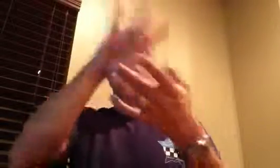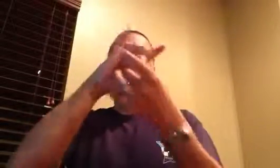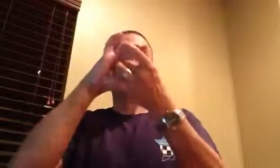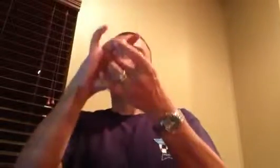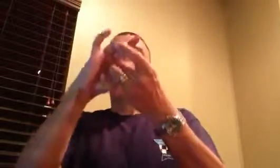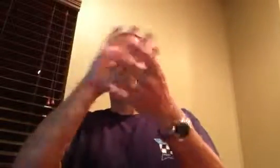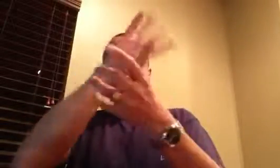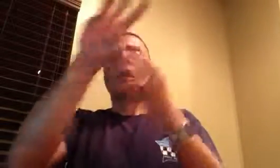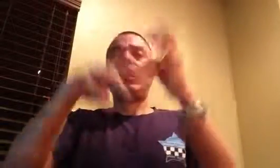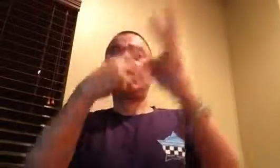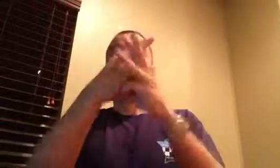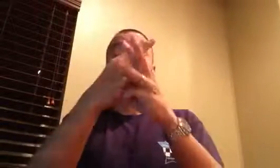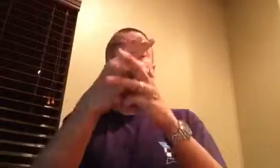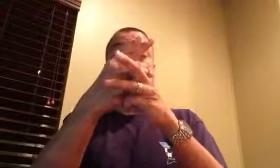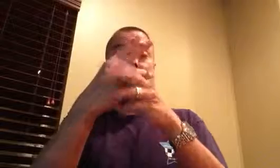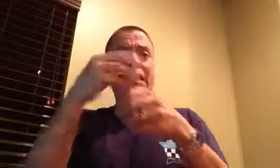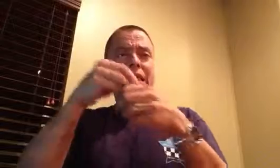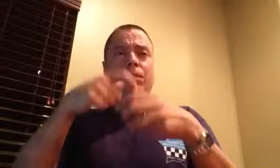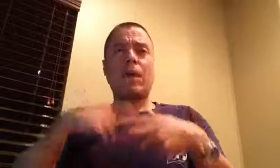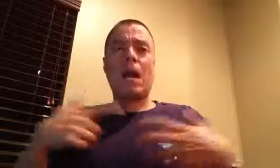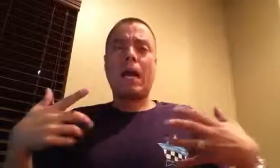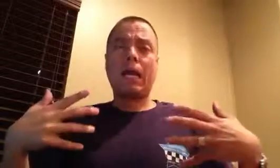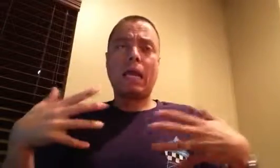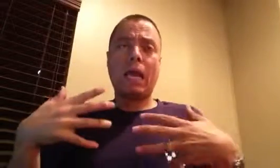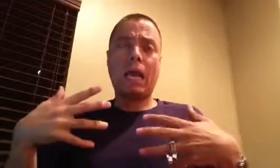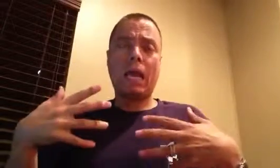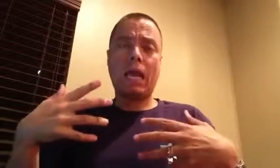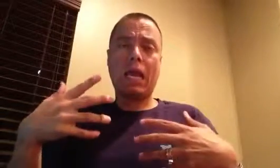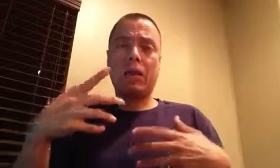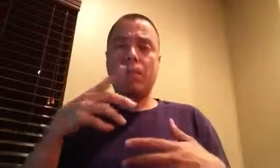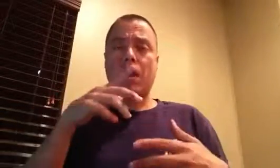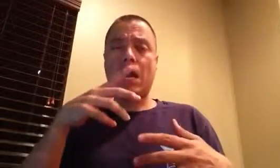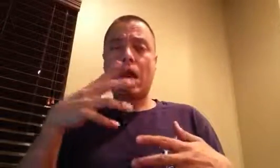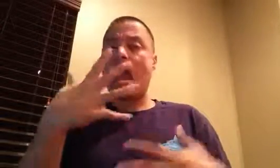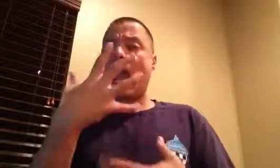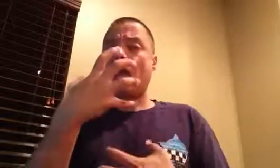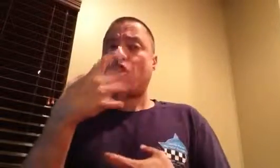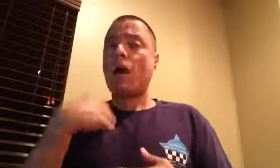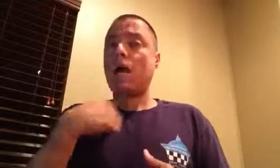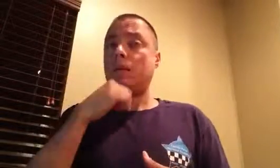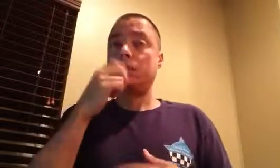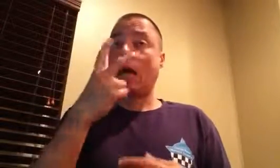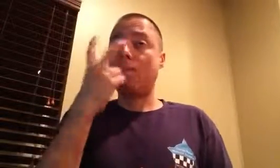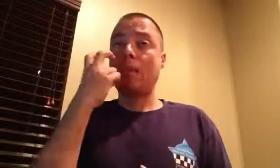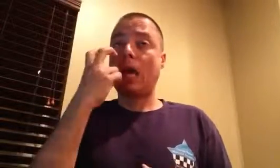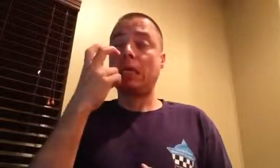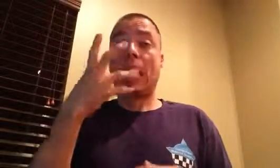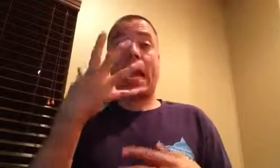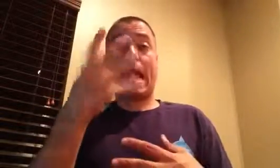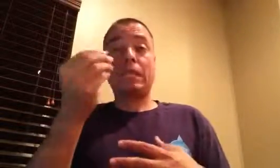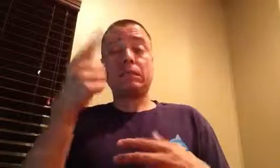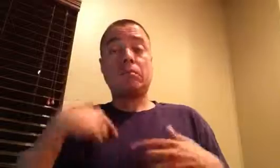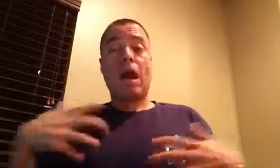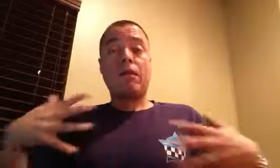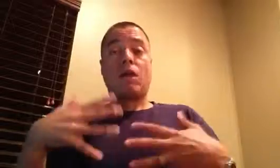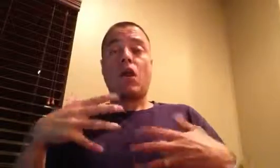In my anger, I am not lying. And in my fear, I am not afraid of telling the world how I feel. In my